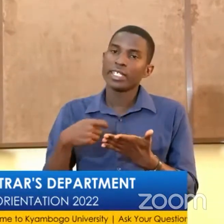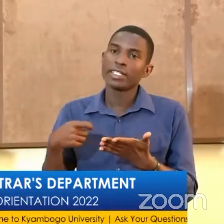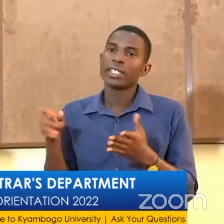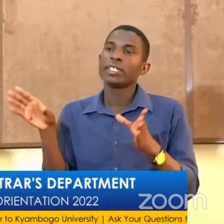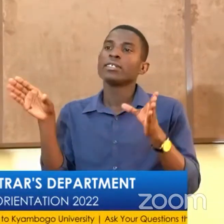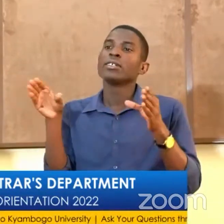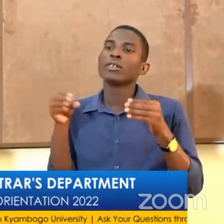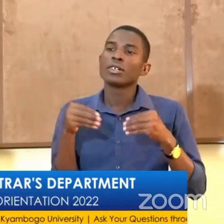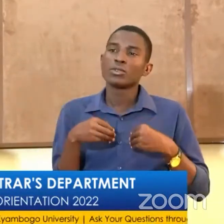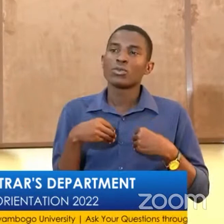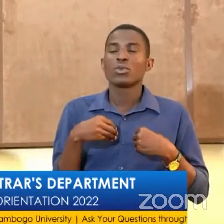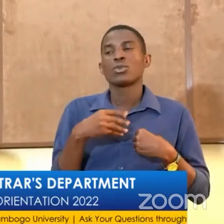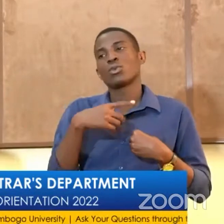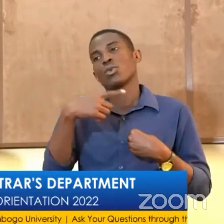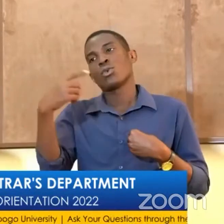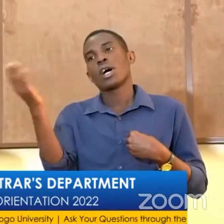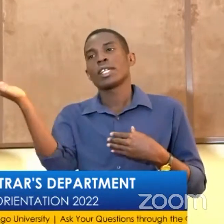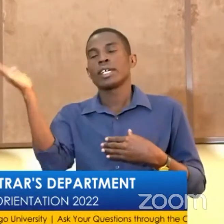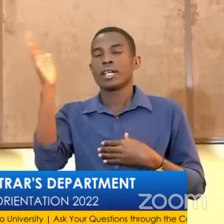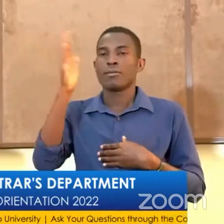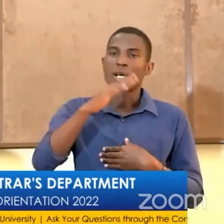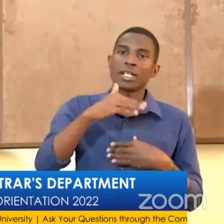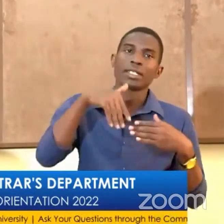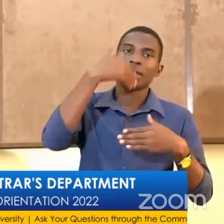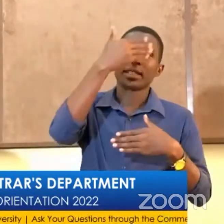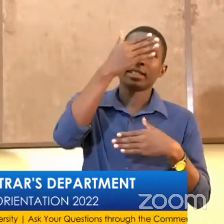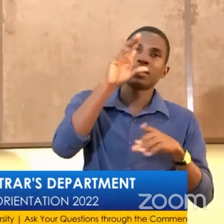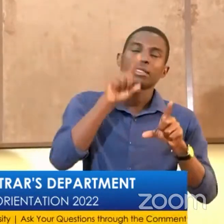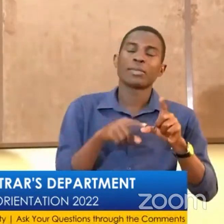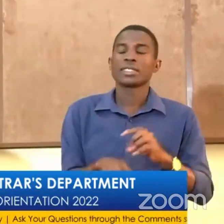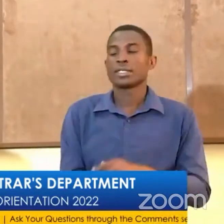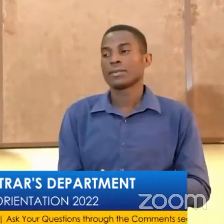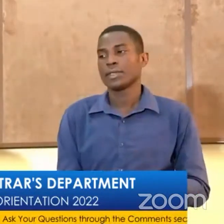me to leave, and I come back next academic year,